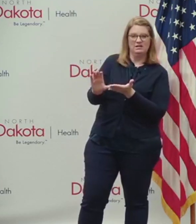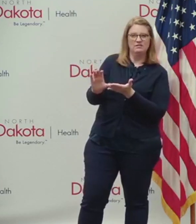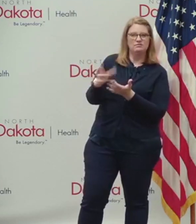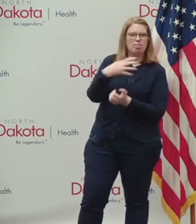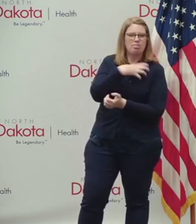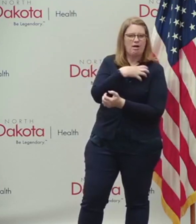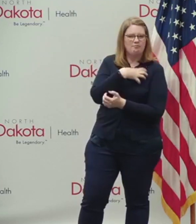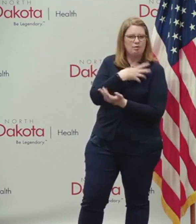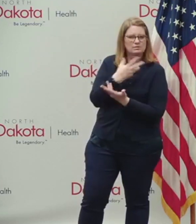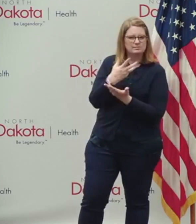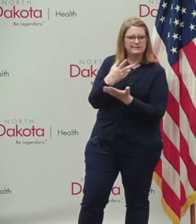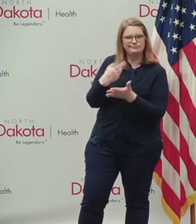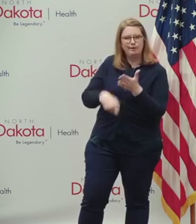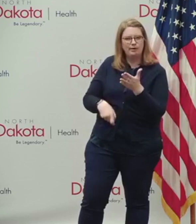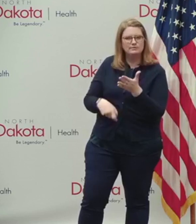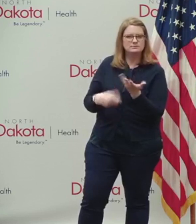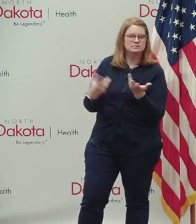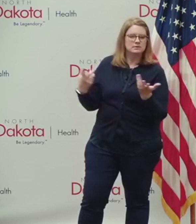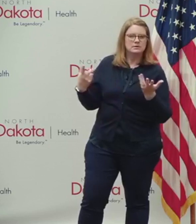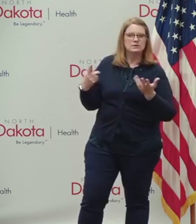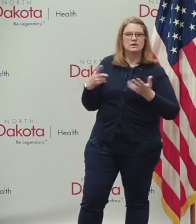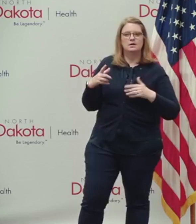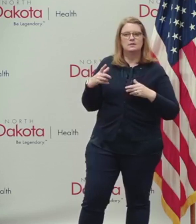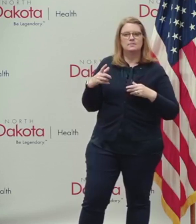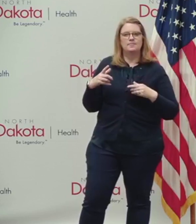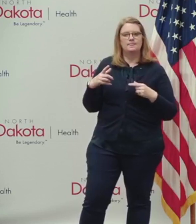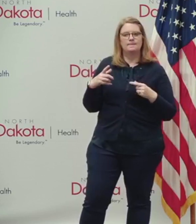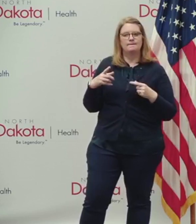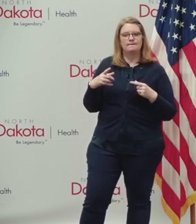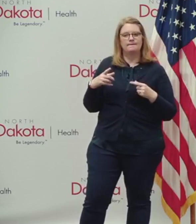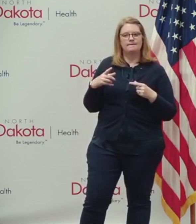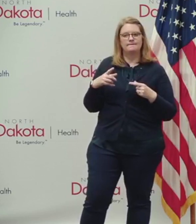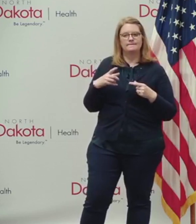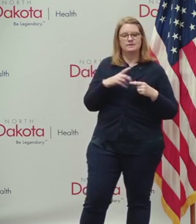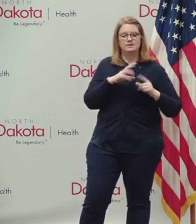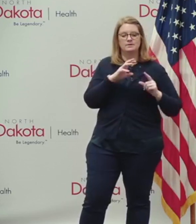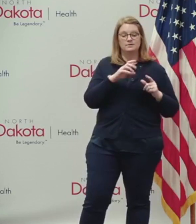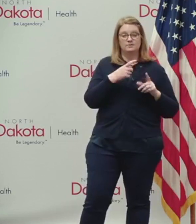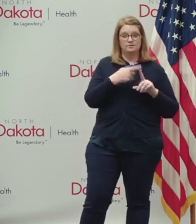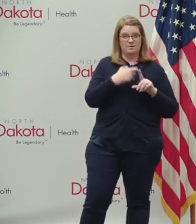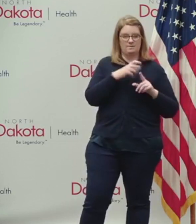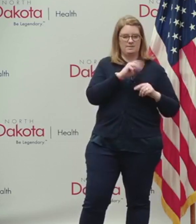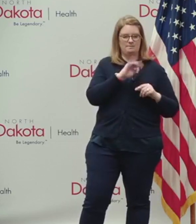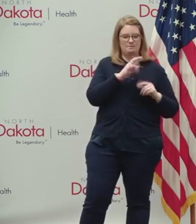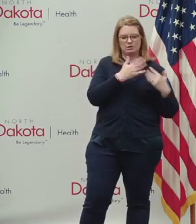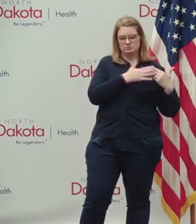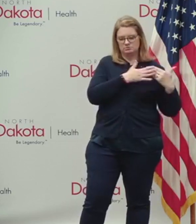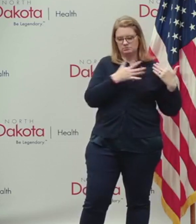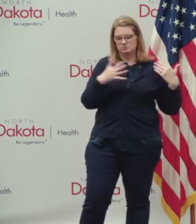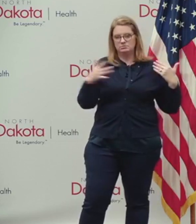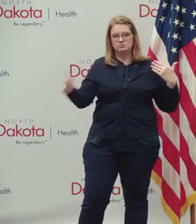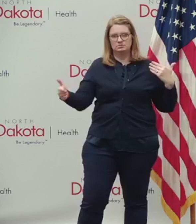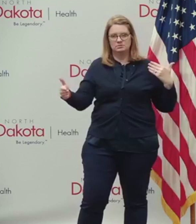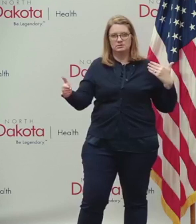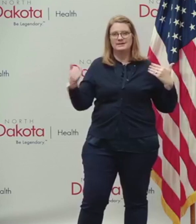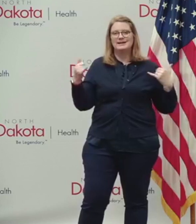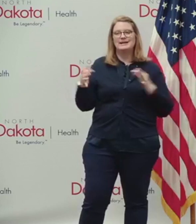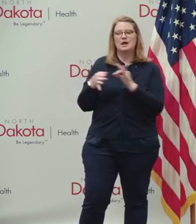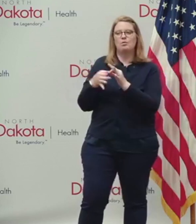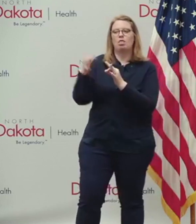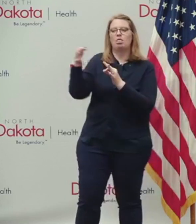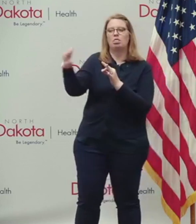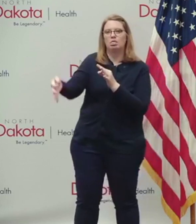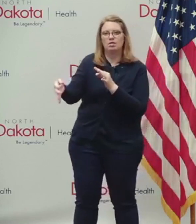costs for the March through the earlier part of the summer, and we're now extending that